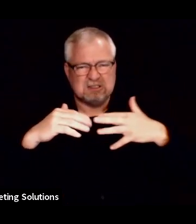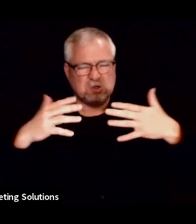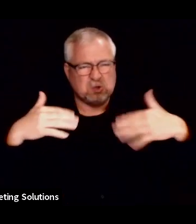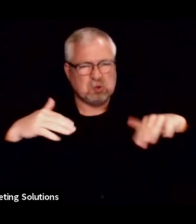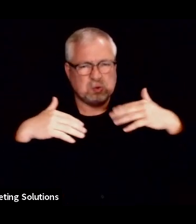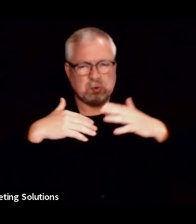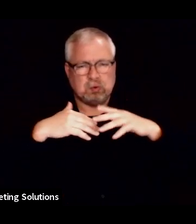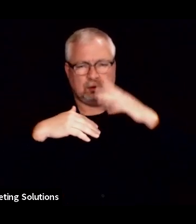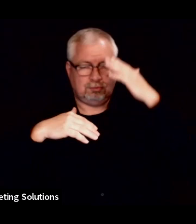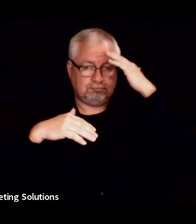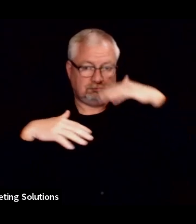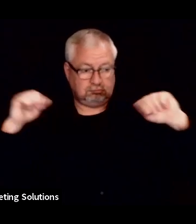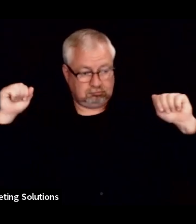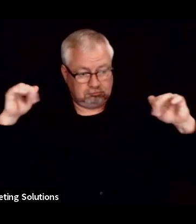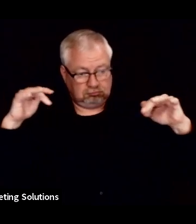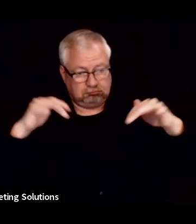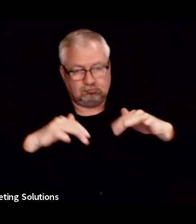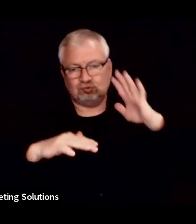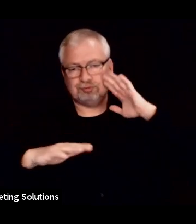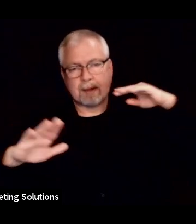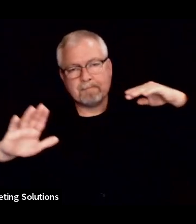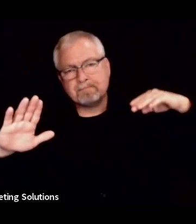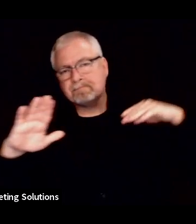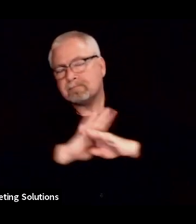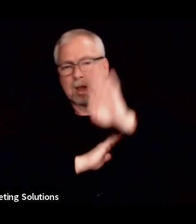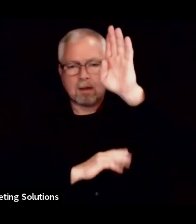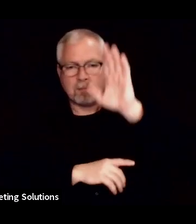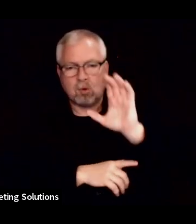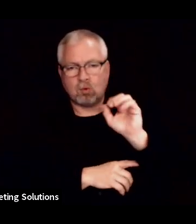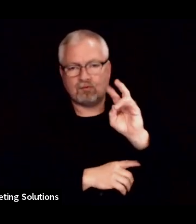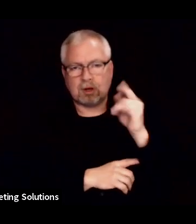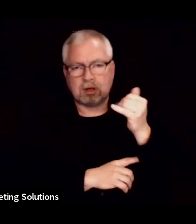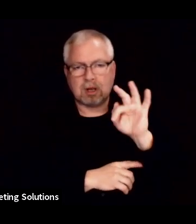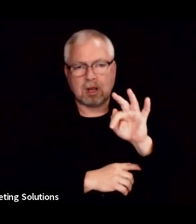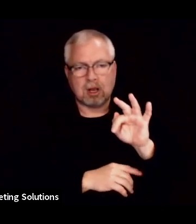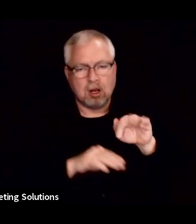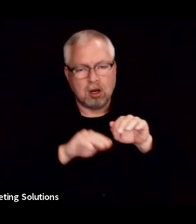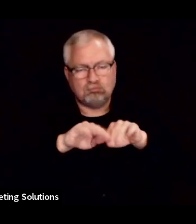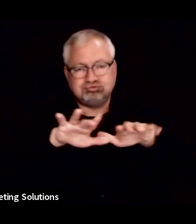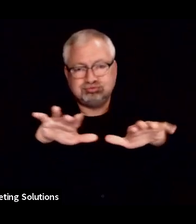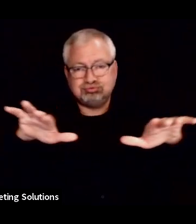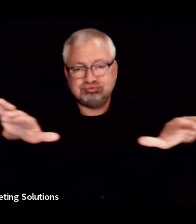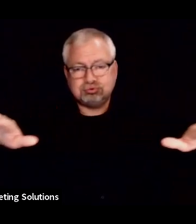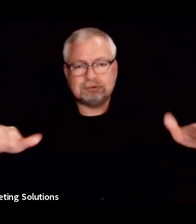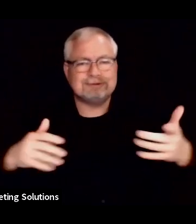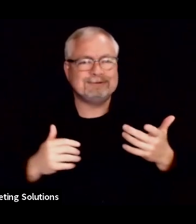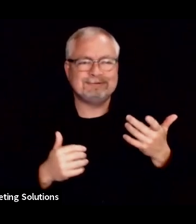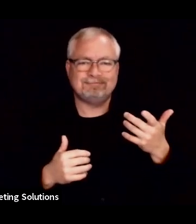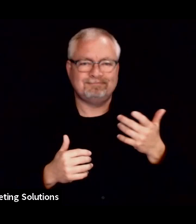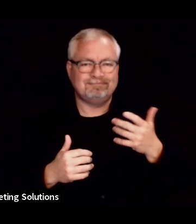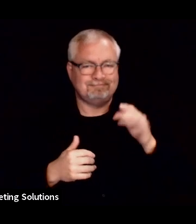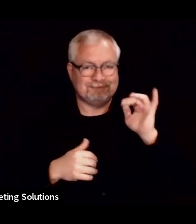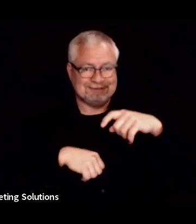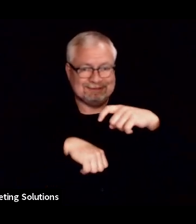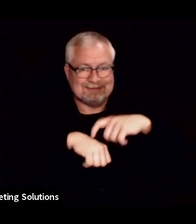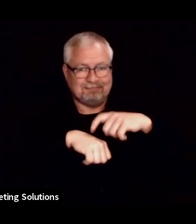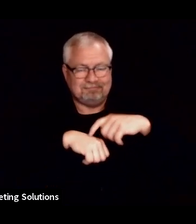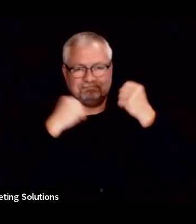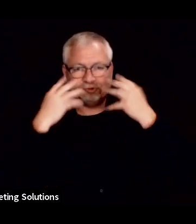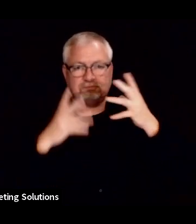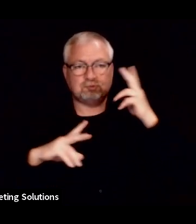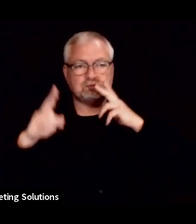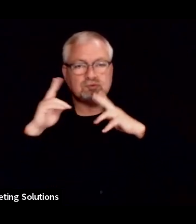accelerator of community spread at a time when a lot of people are still going to be vulnerable